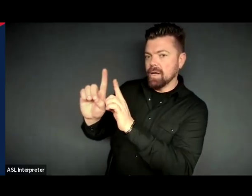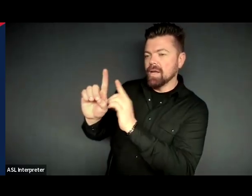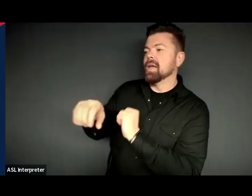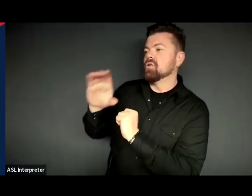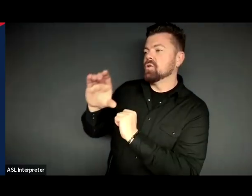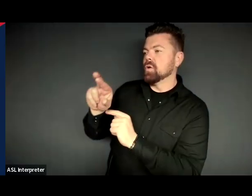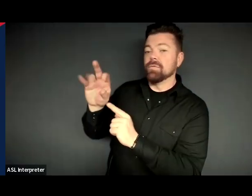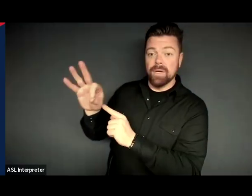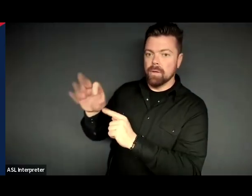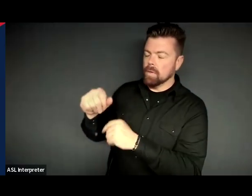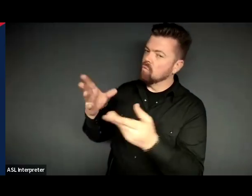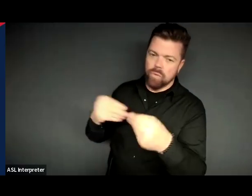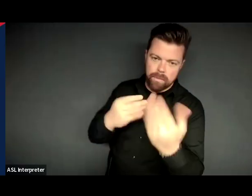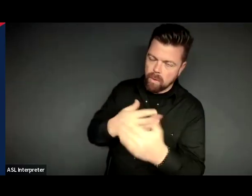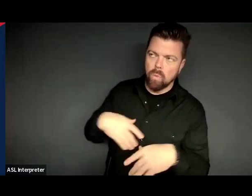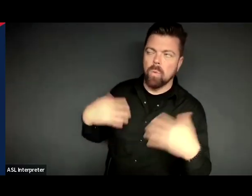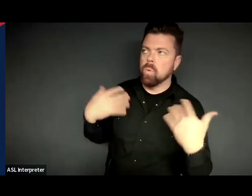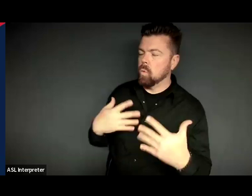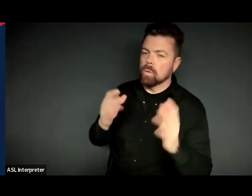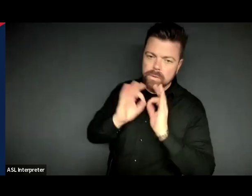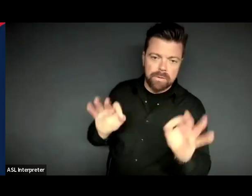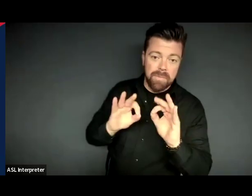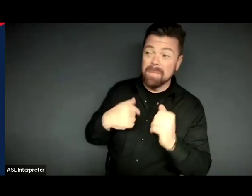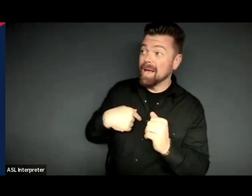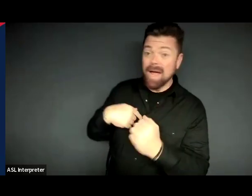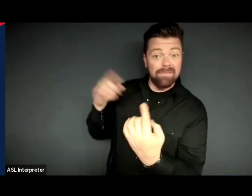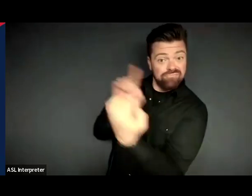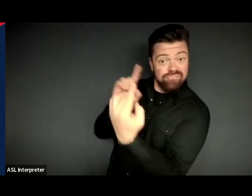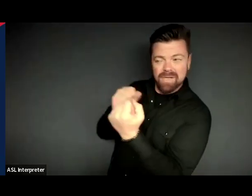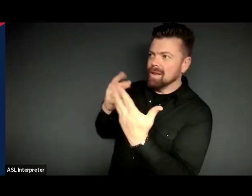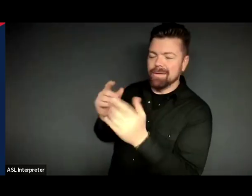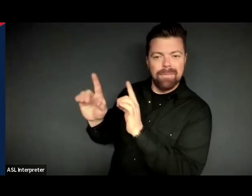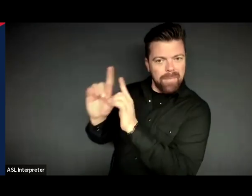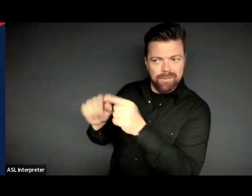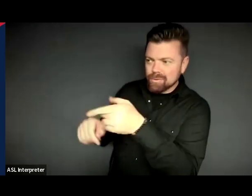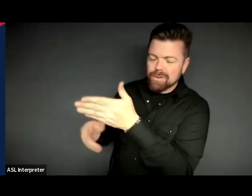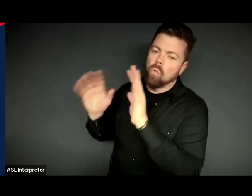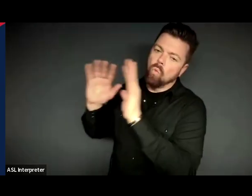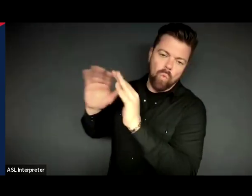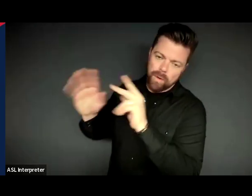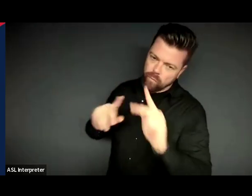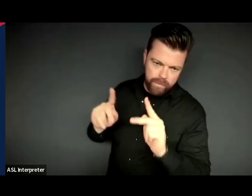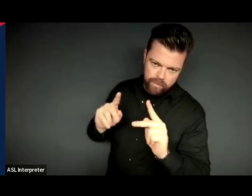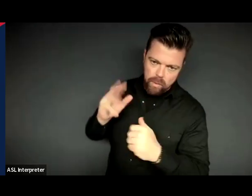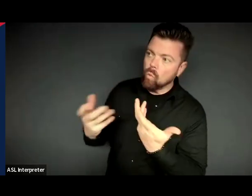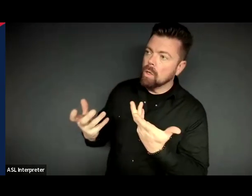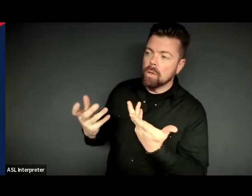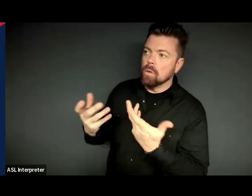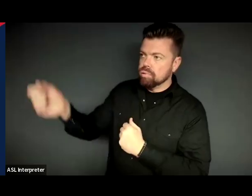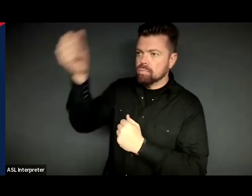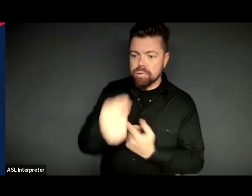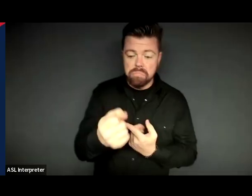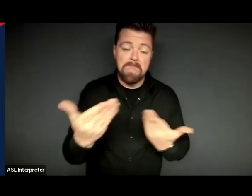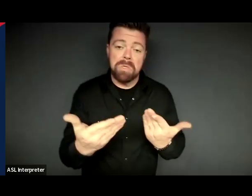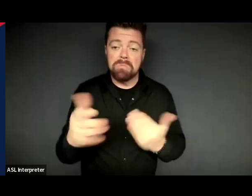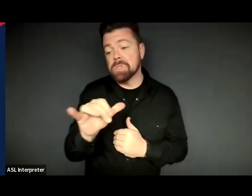enough. I've met a lot of the peer mentors. They're fabulous people. They will match you with somebody with maybe you're the same gender, maybe